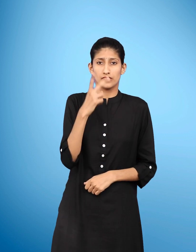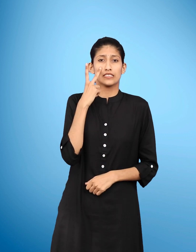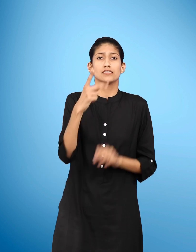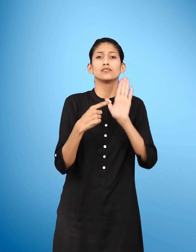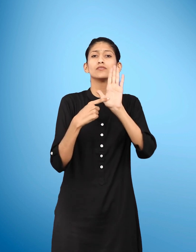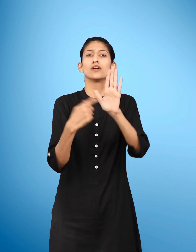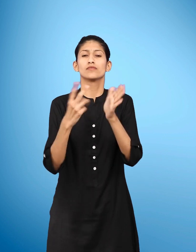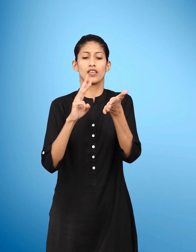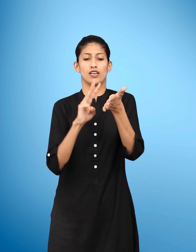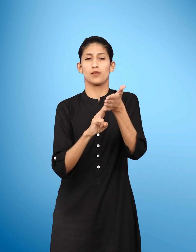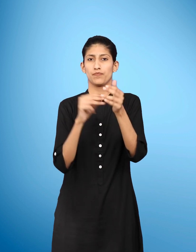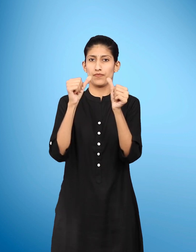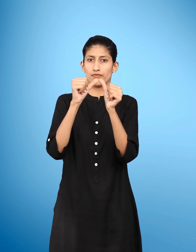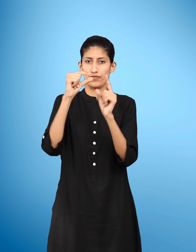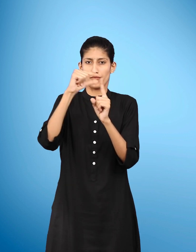See map 7,